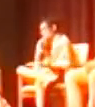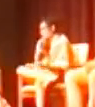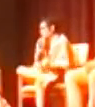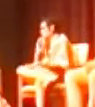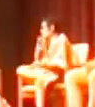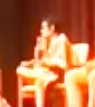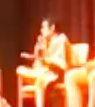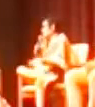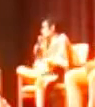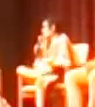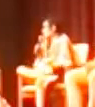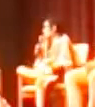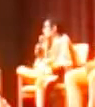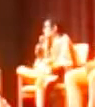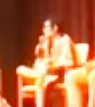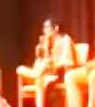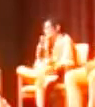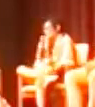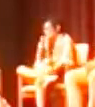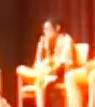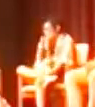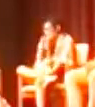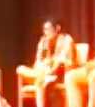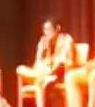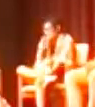So this is the first of the things.